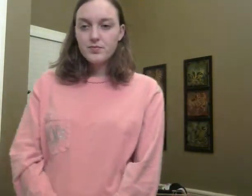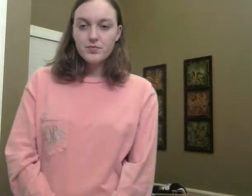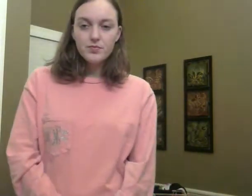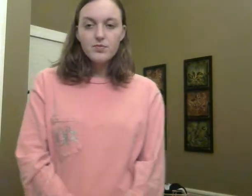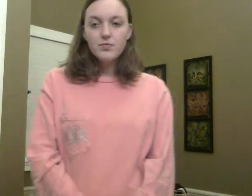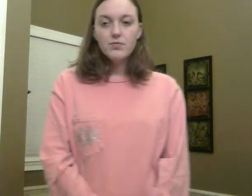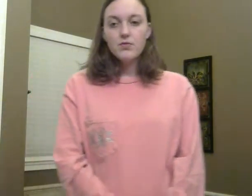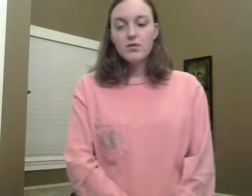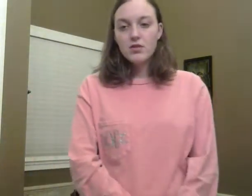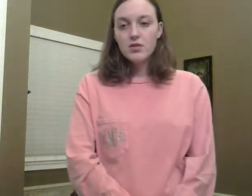The size of a water.